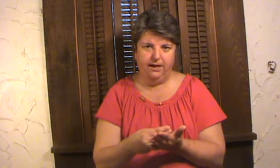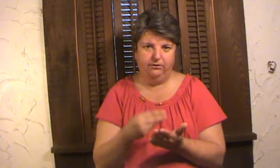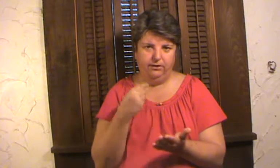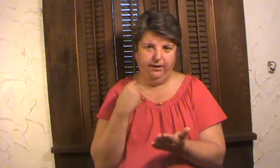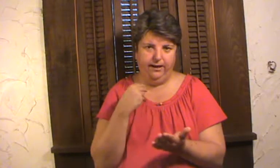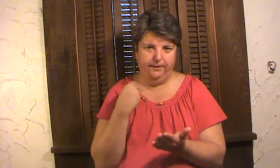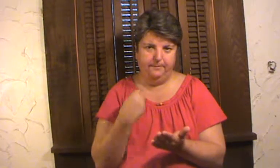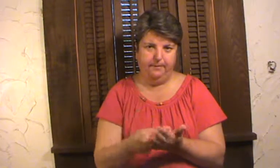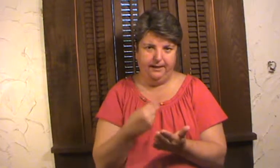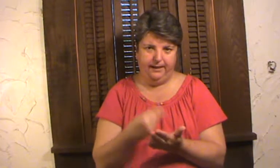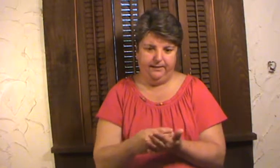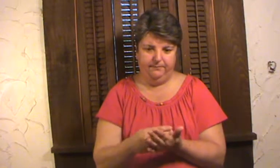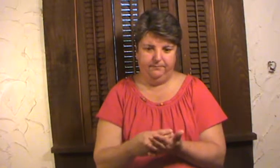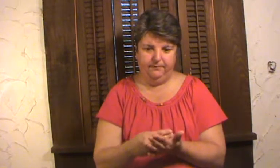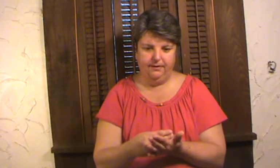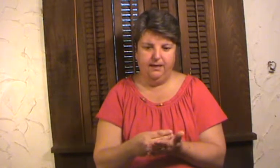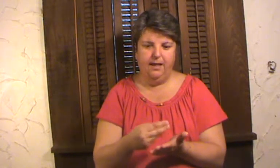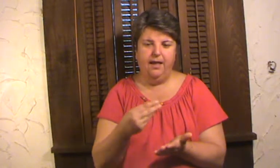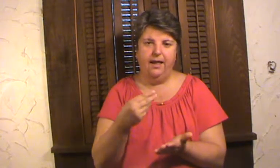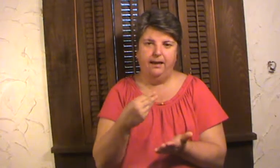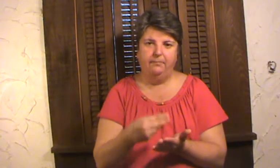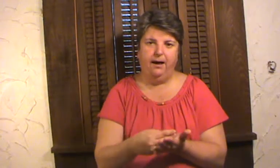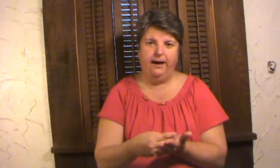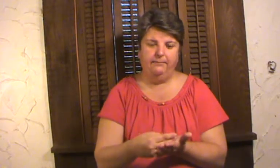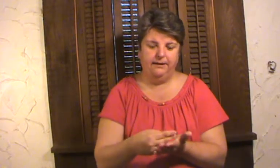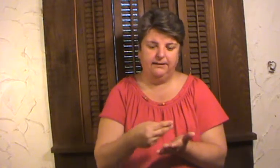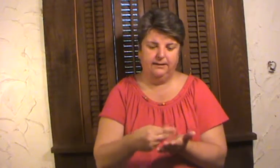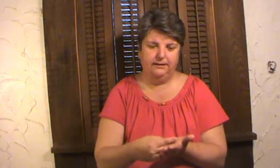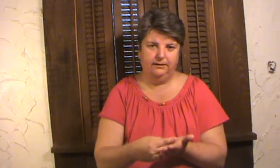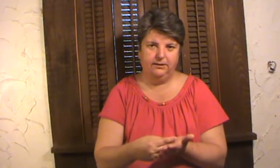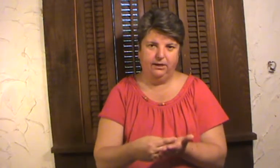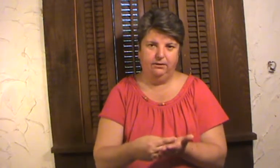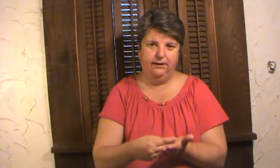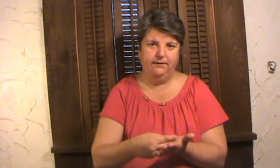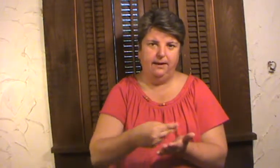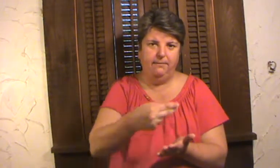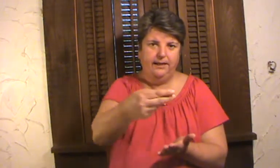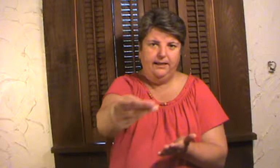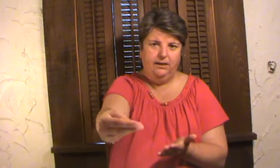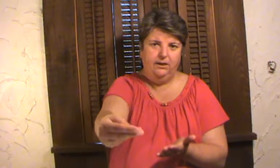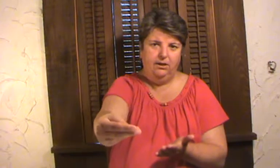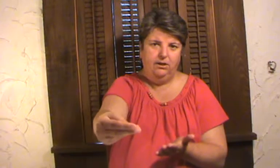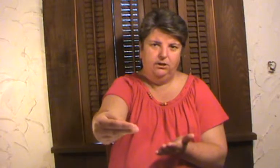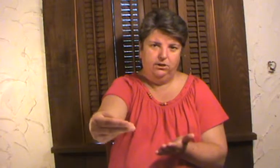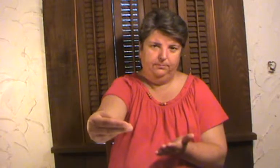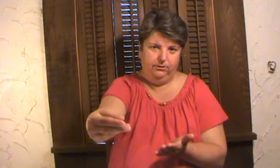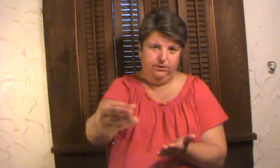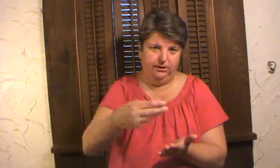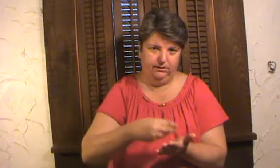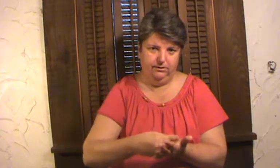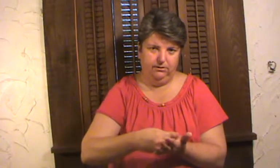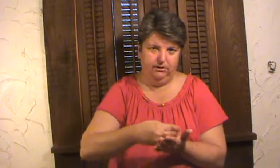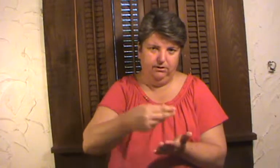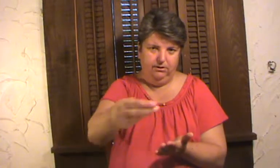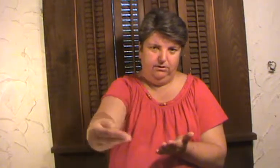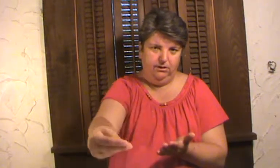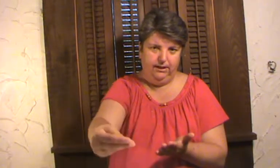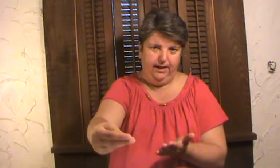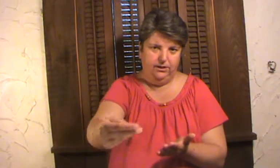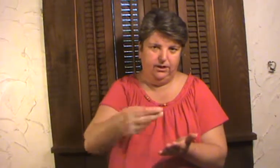on your hand. Money. And buy means it looks like you're giving that money to a person, to the cashier.